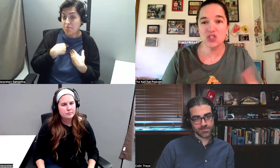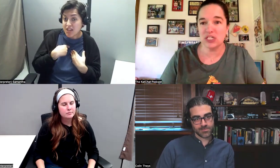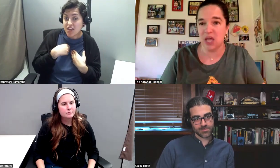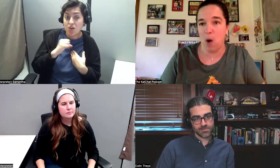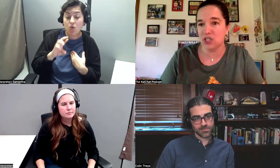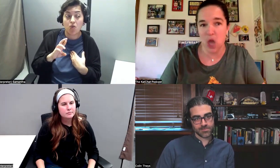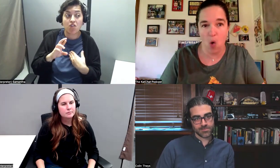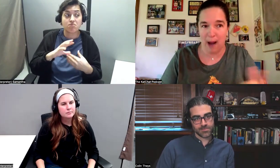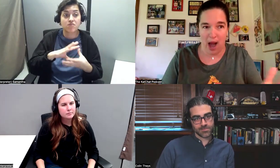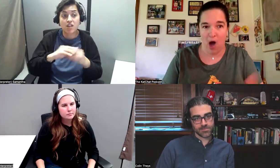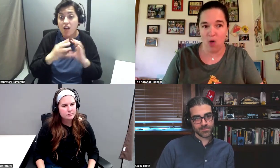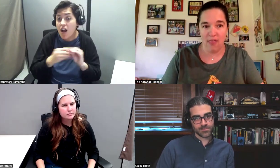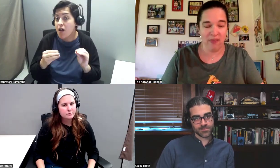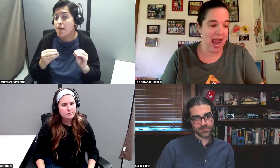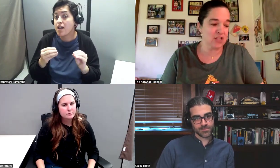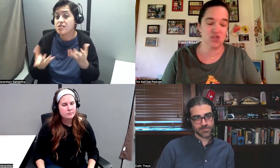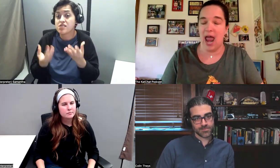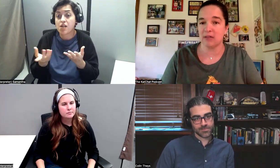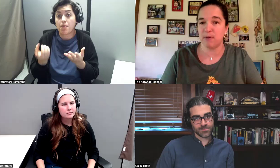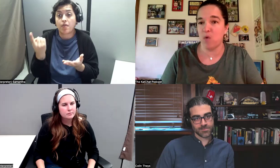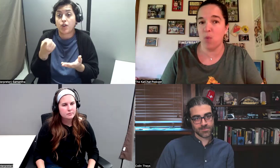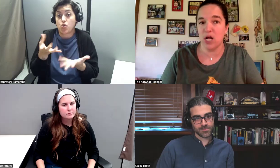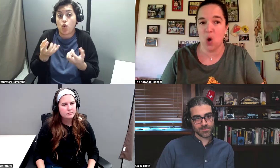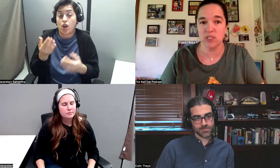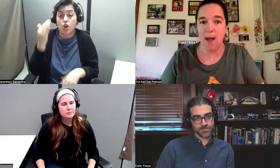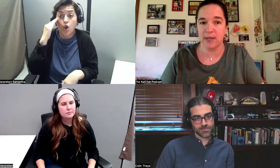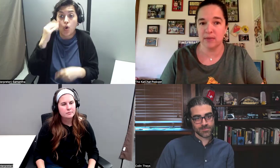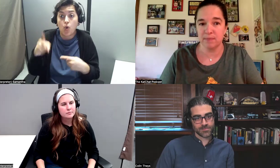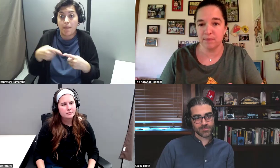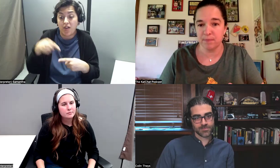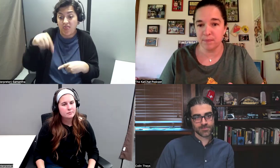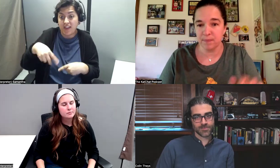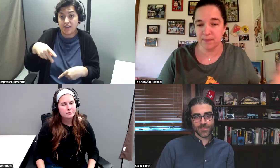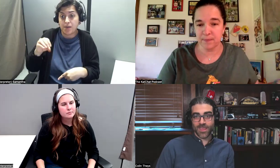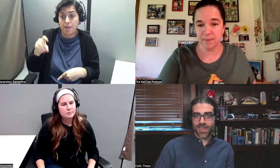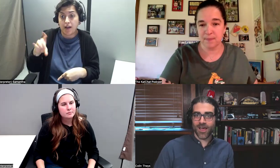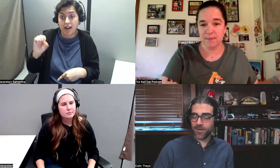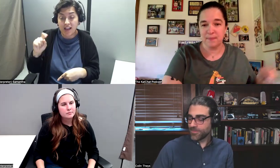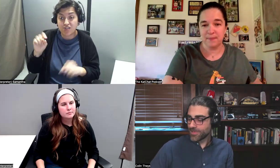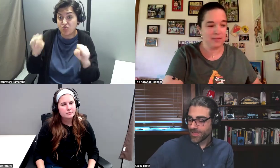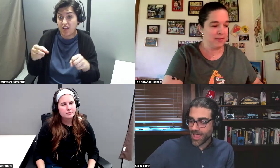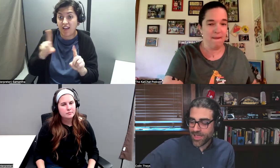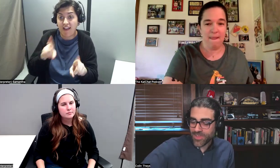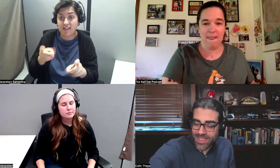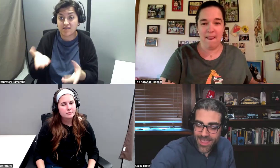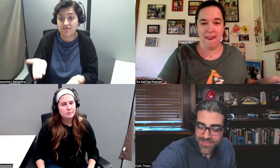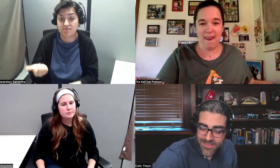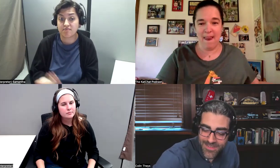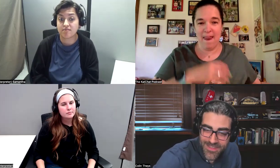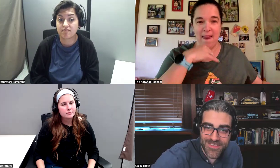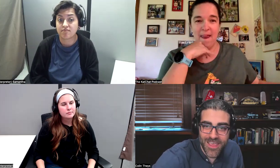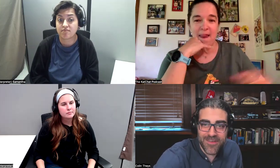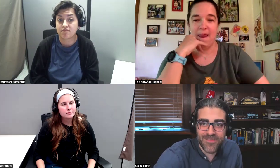or questions they want to know about the cast chat before we close up. Um, Actually, I